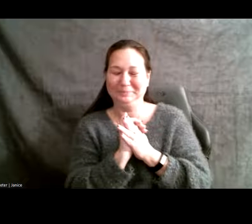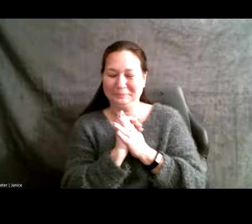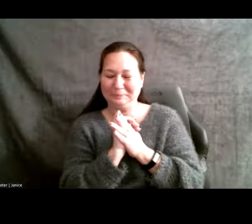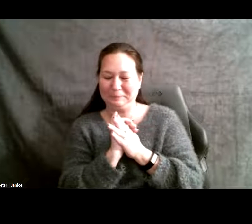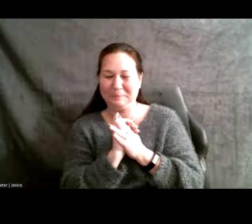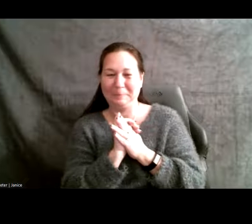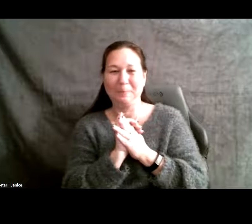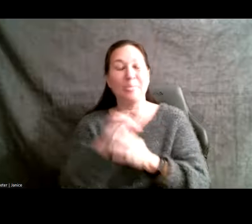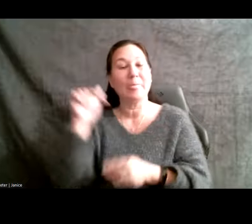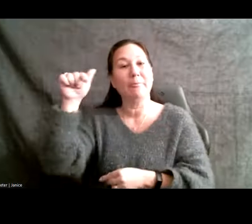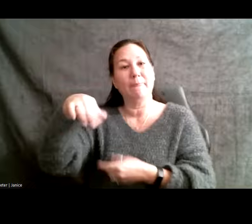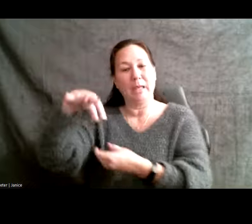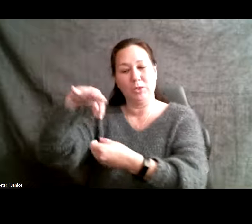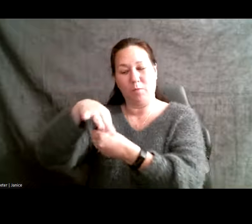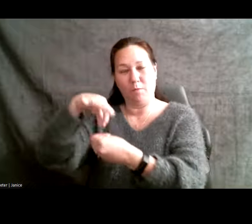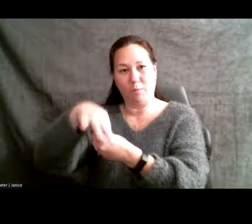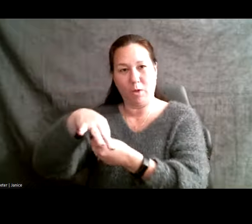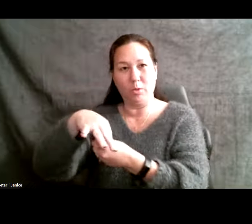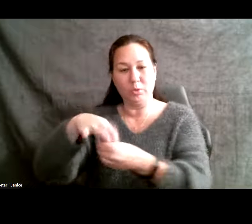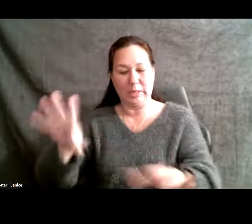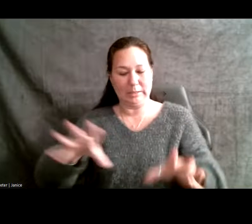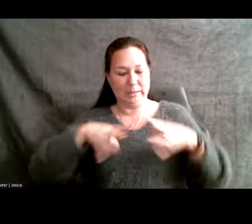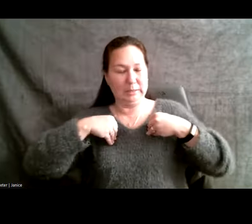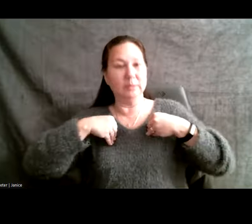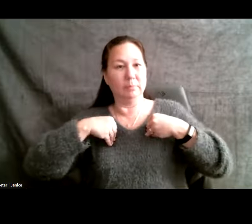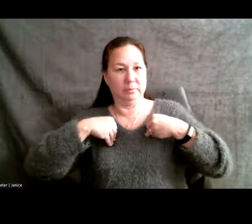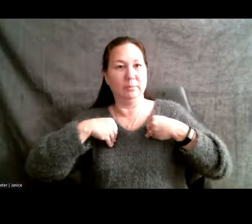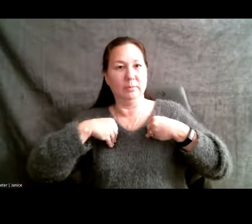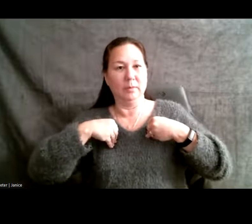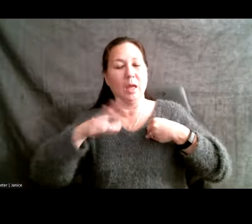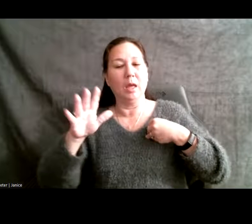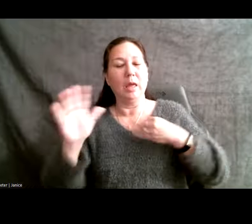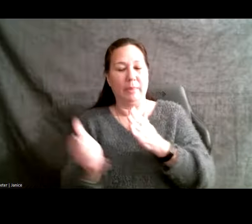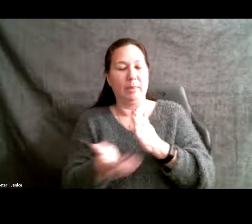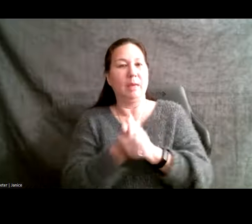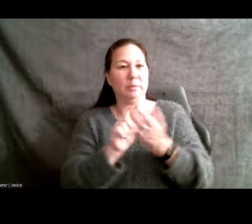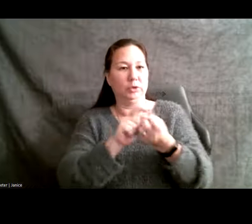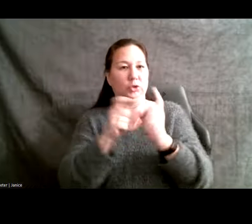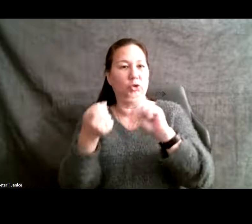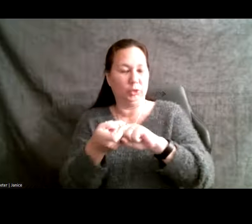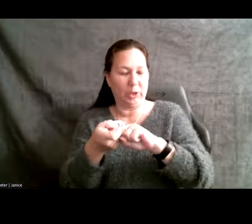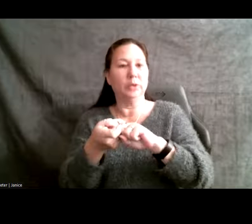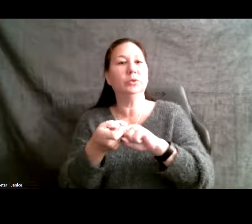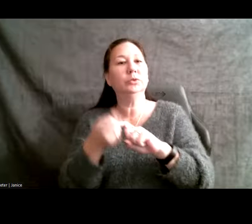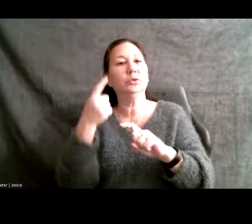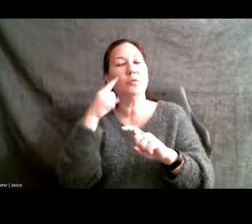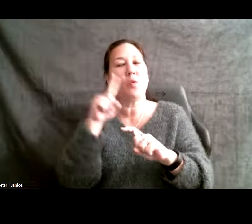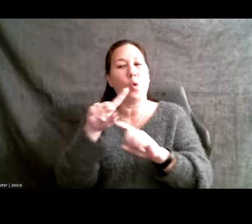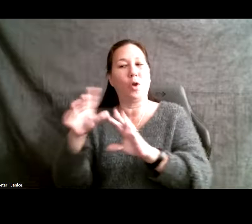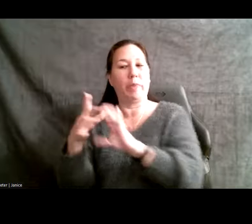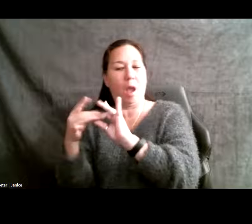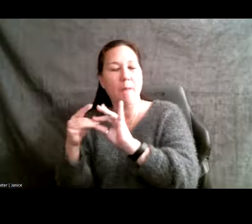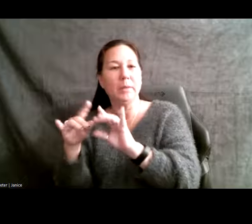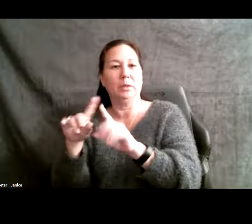this vote is for adopting the minutes with the amendment of adding the questions that came in from the